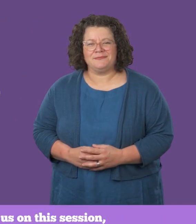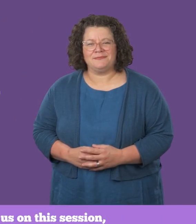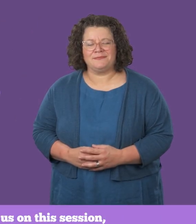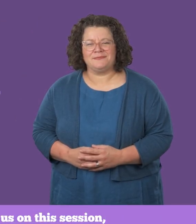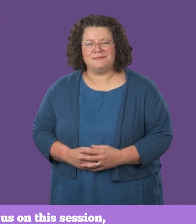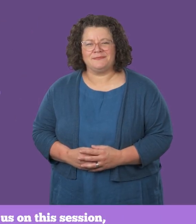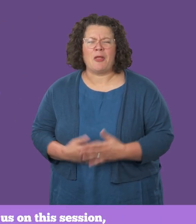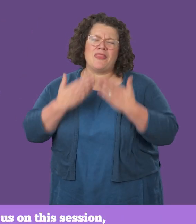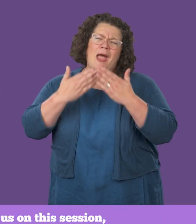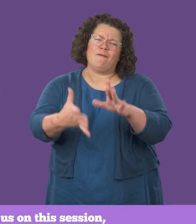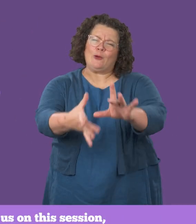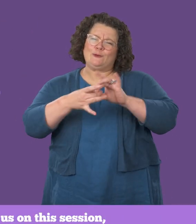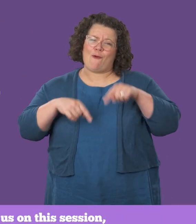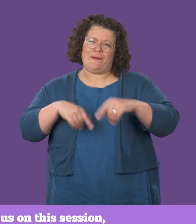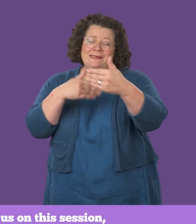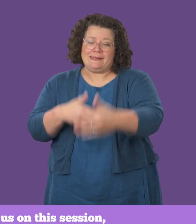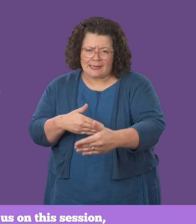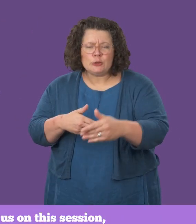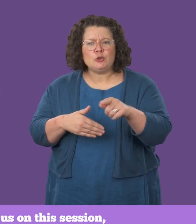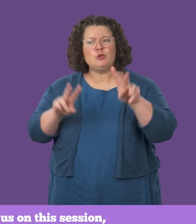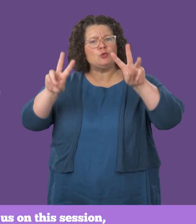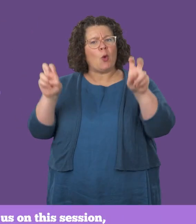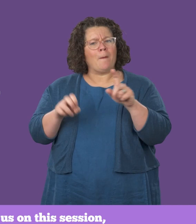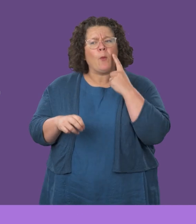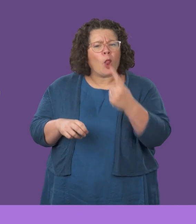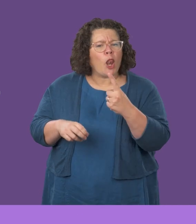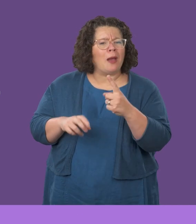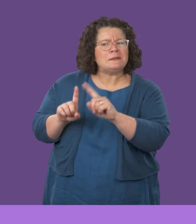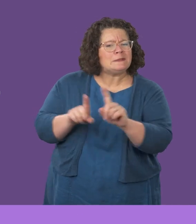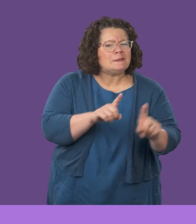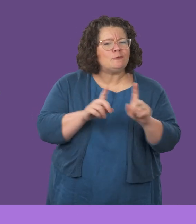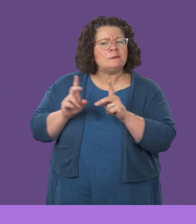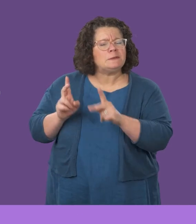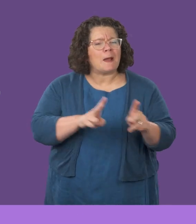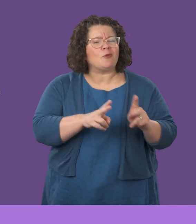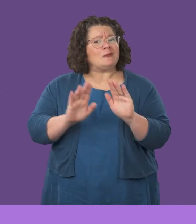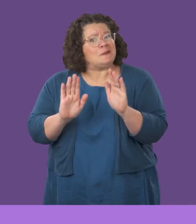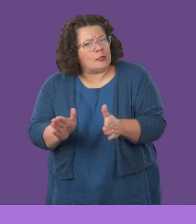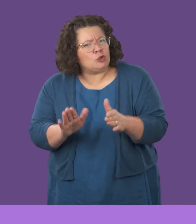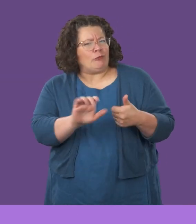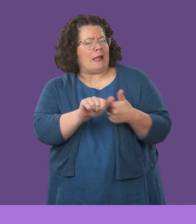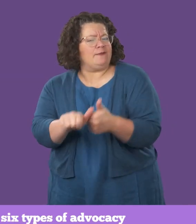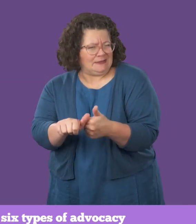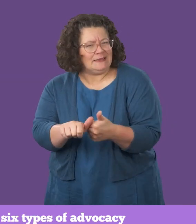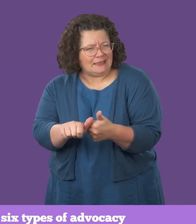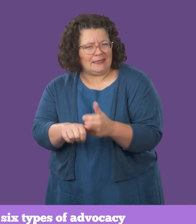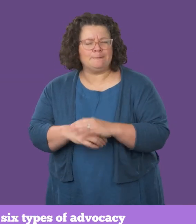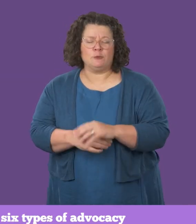Thank you for joining us on this session where we're going to look at the interplay between the different types of statutory advocacy. So just to recap,